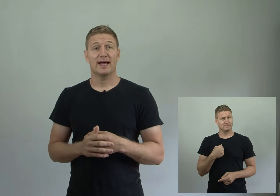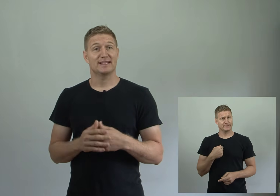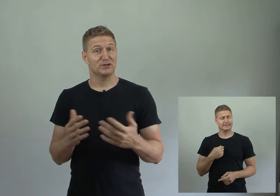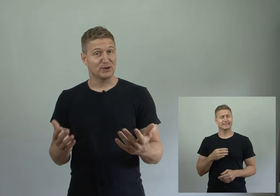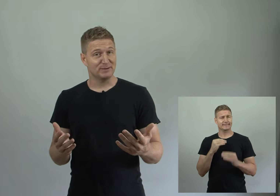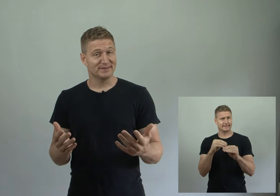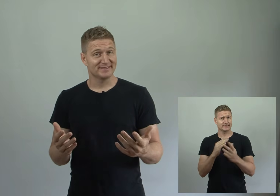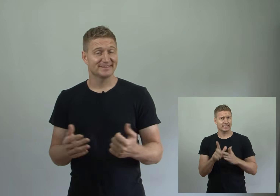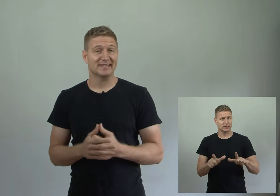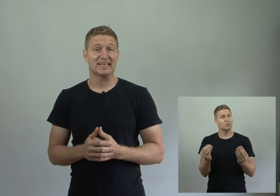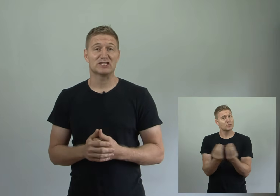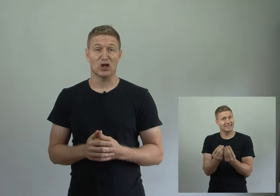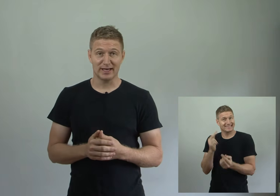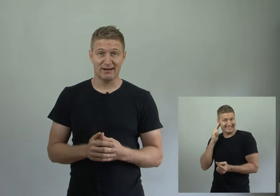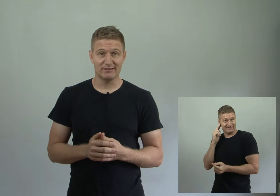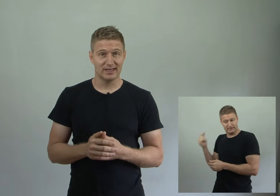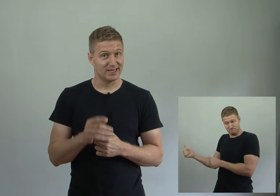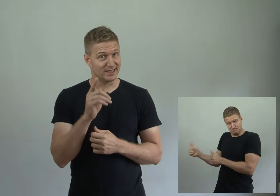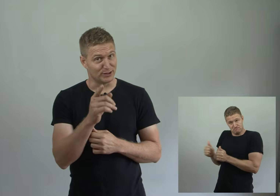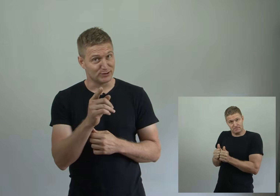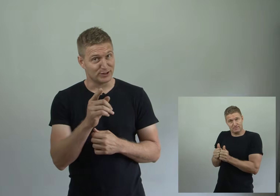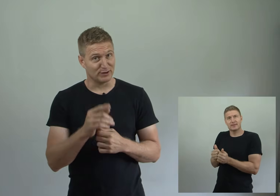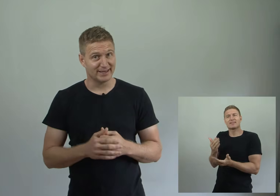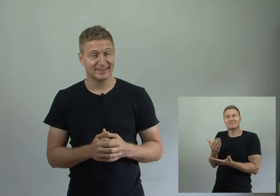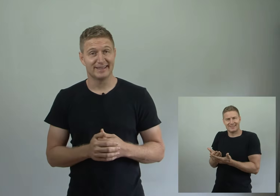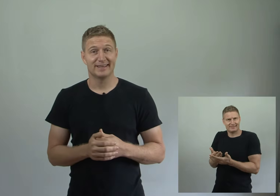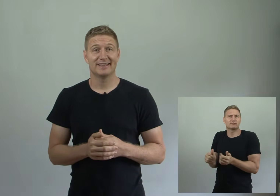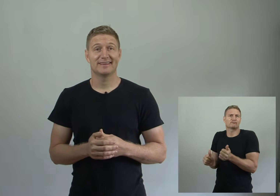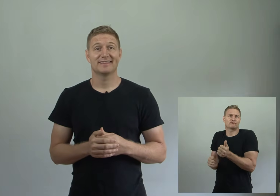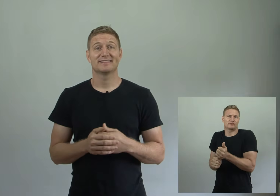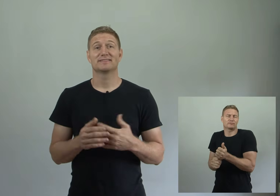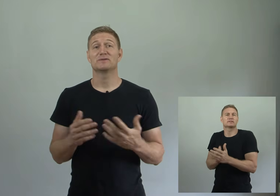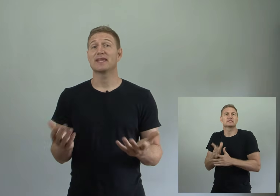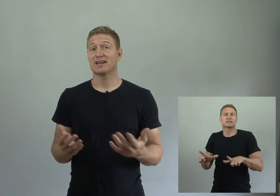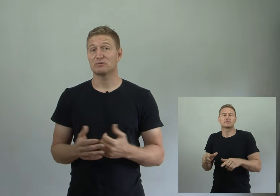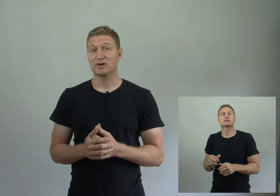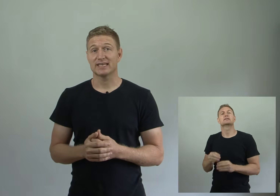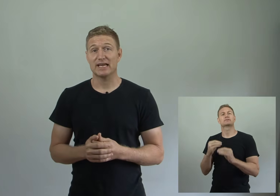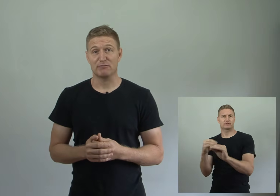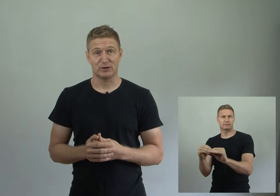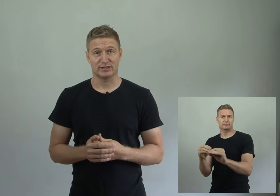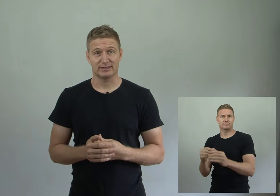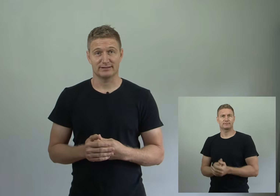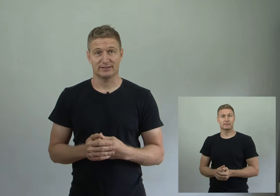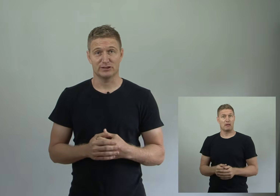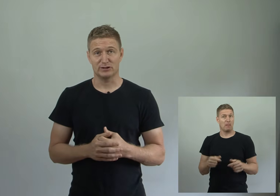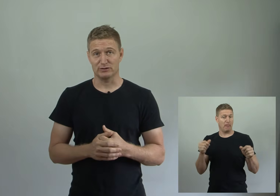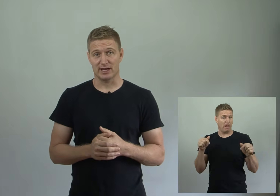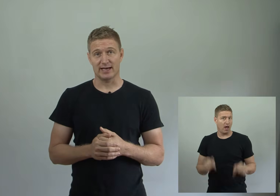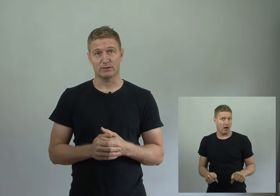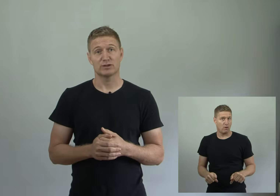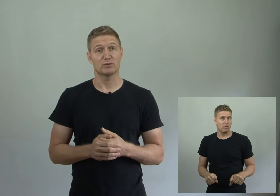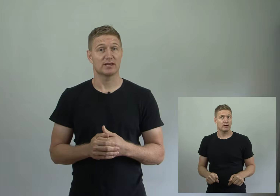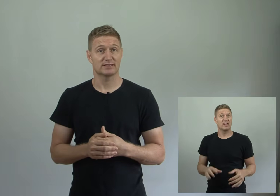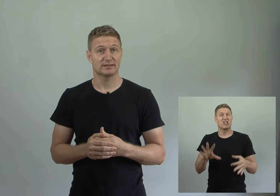But as you know, it's lockdown. You should know that we cannot bring in a deaf person to do